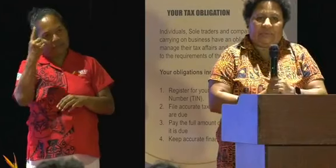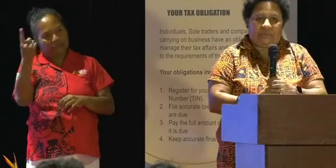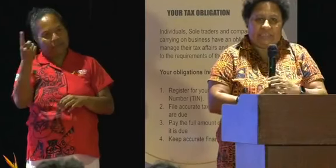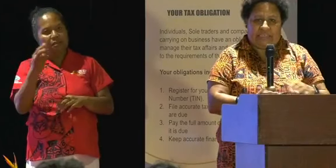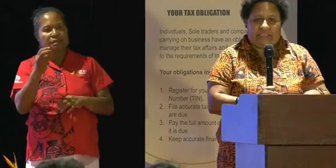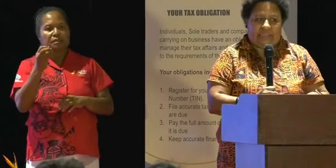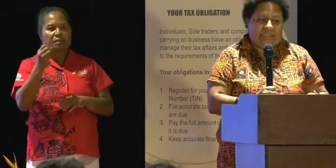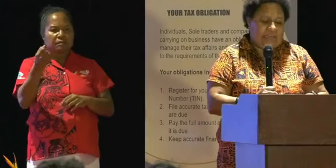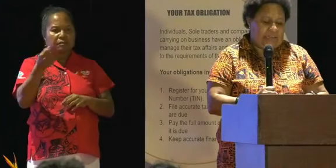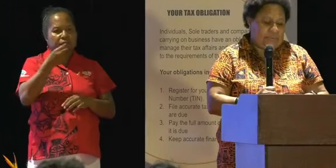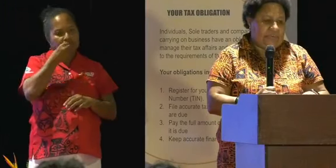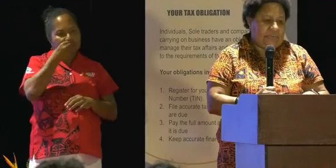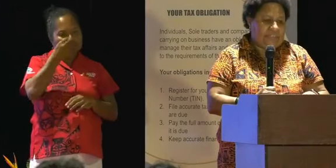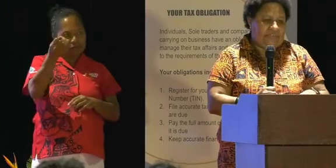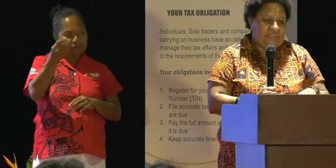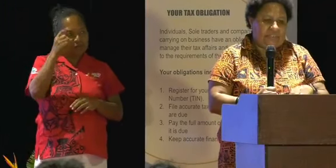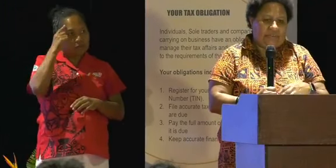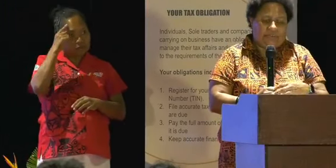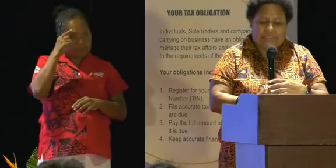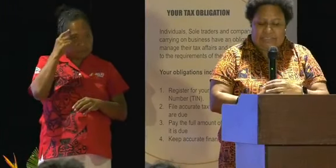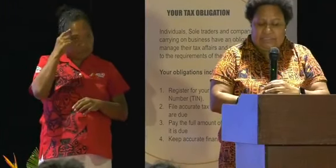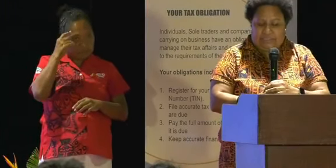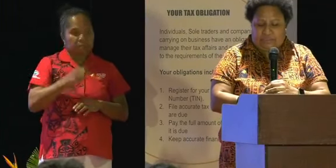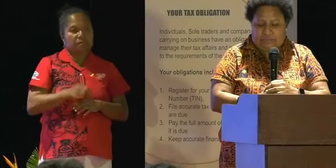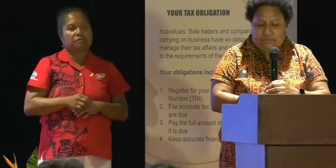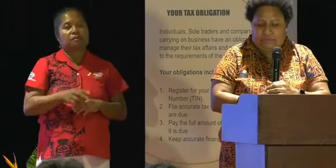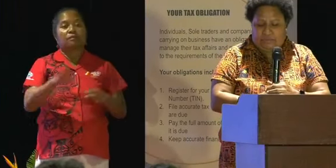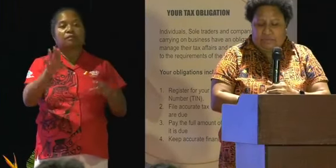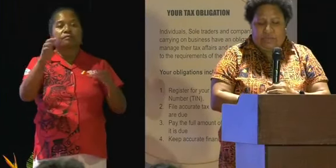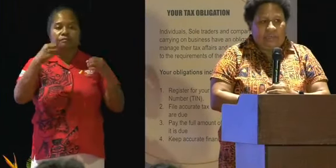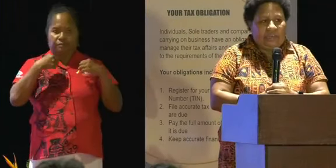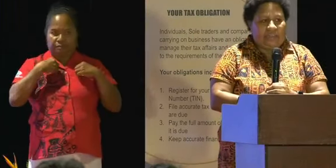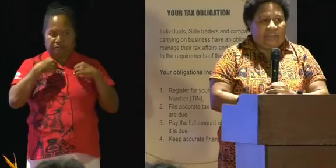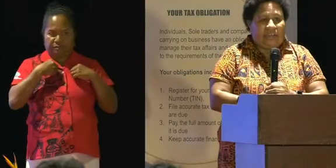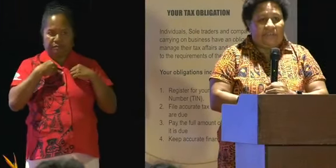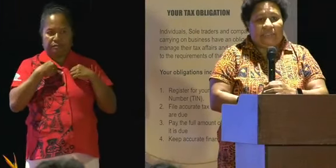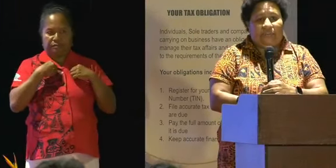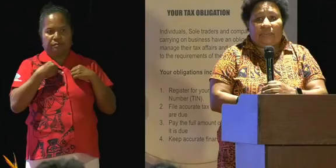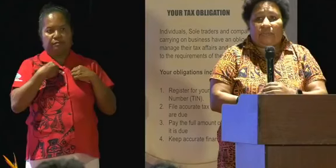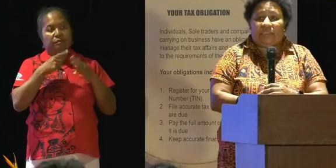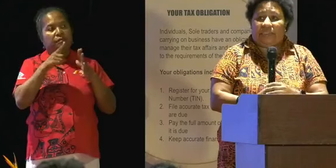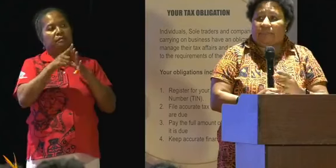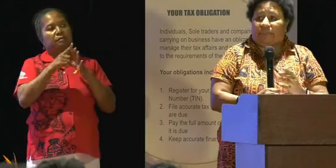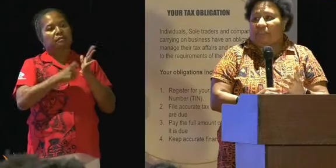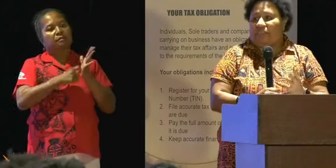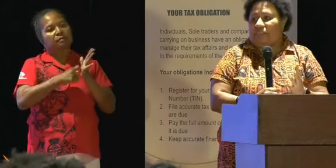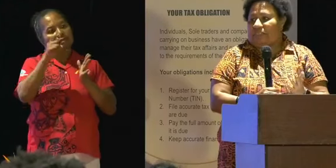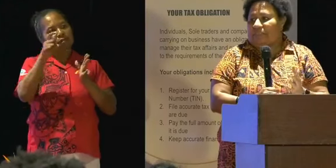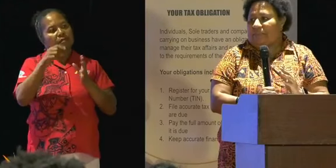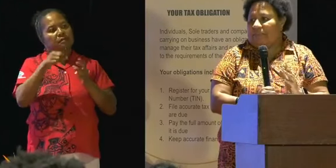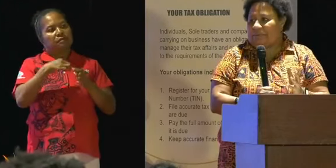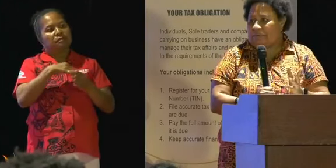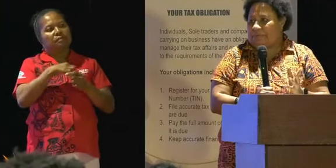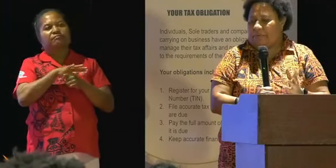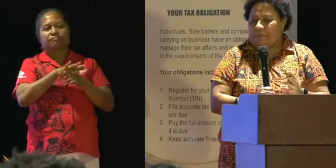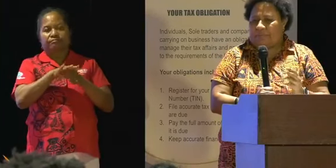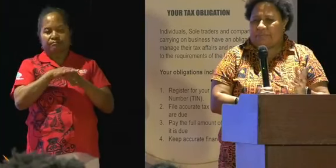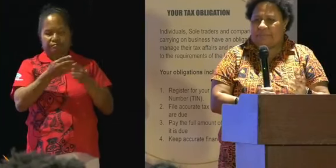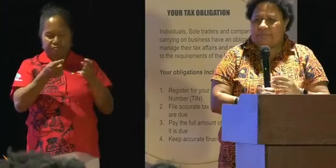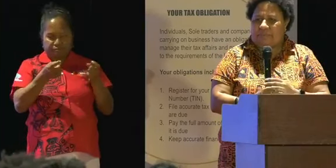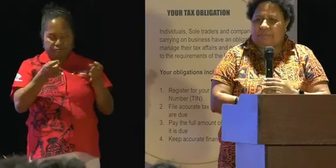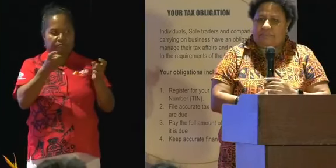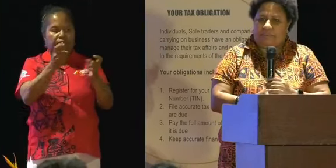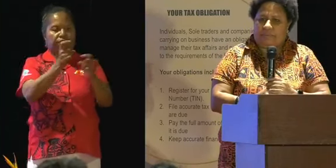some of your concerns and worries affecting your businesses. So at the IRC, we're doing some changes, some kind of